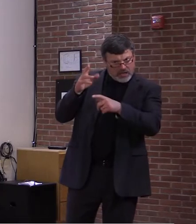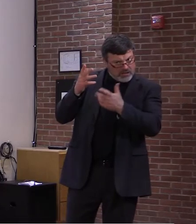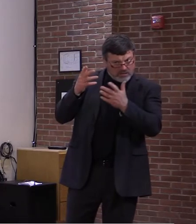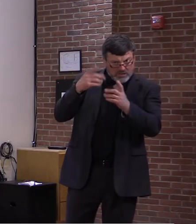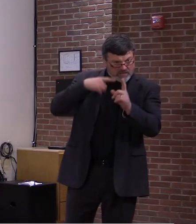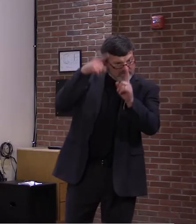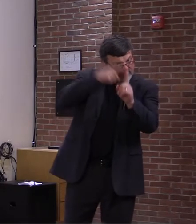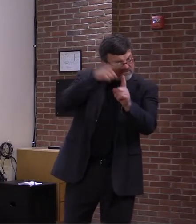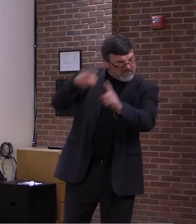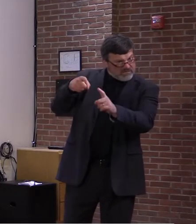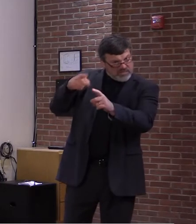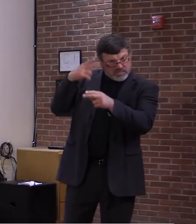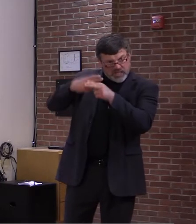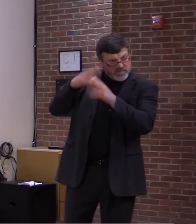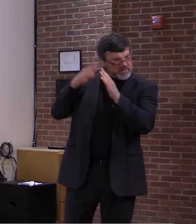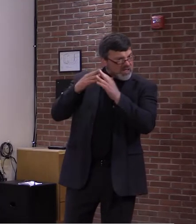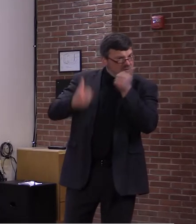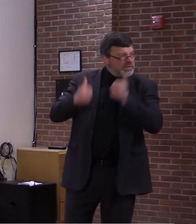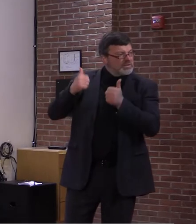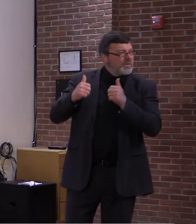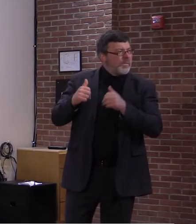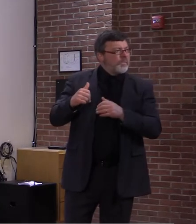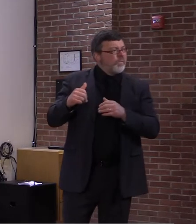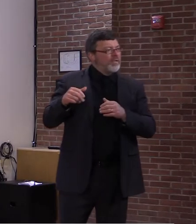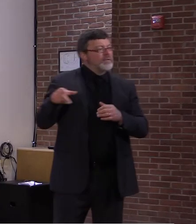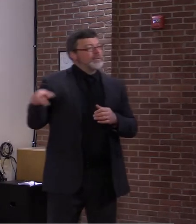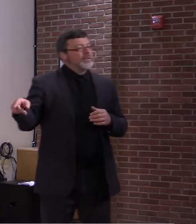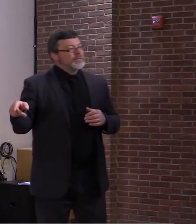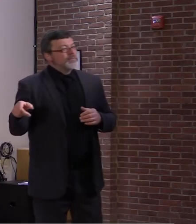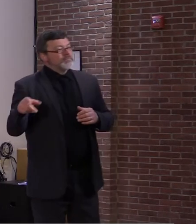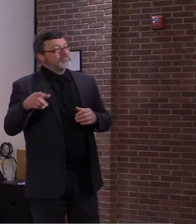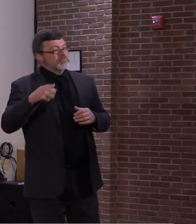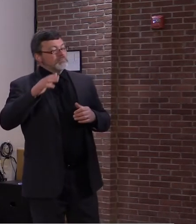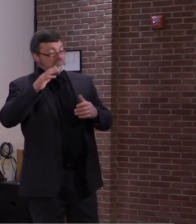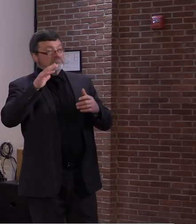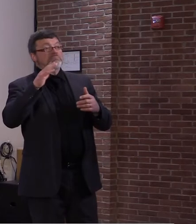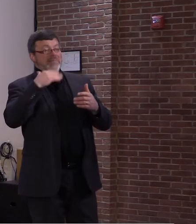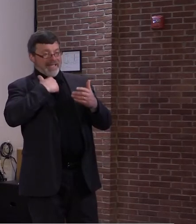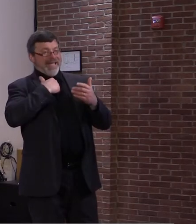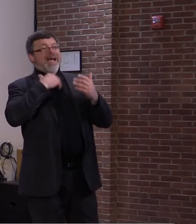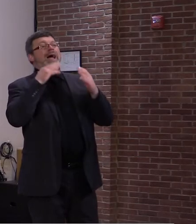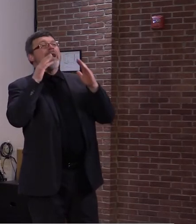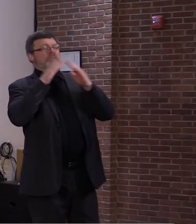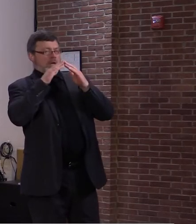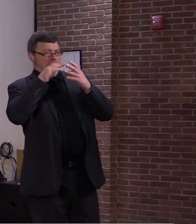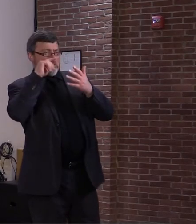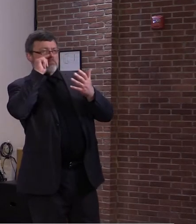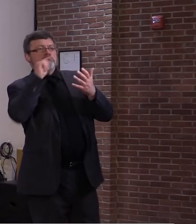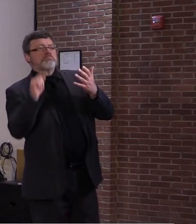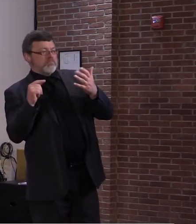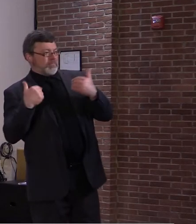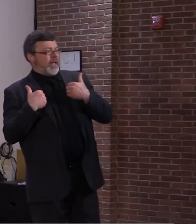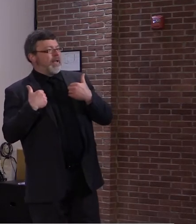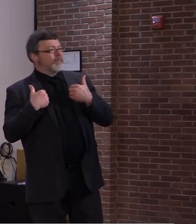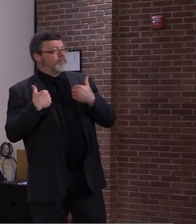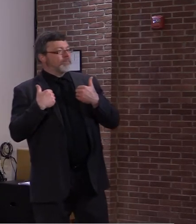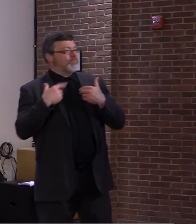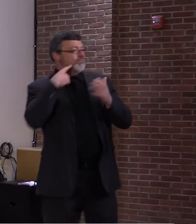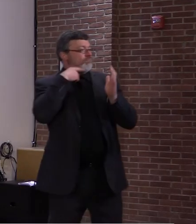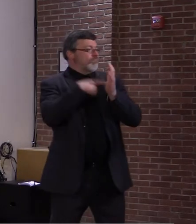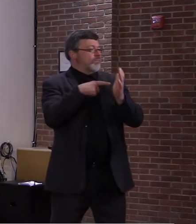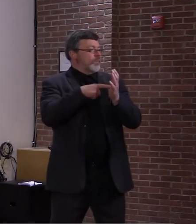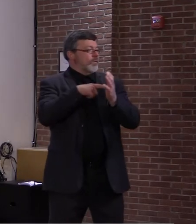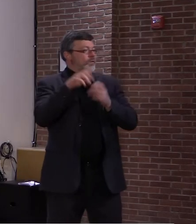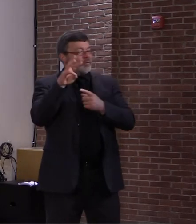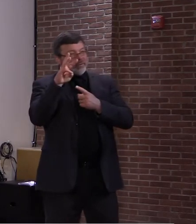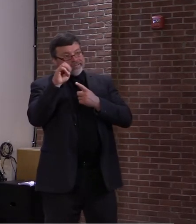There are some municipalities that have supported our project-based TIF initiative, namely Westford and Montgomery,